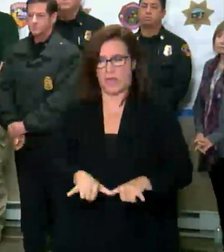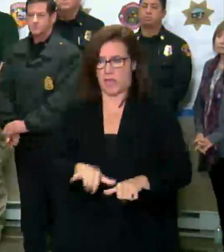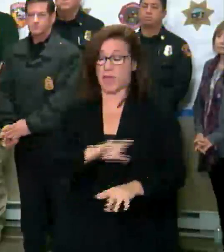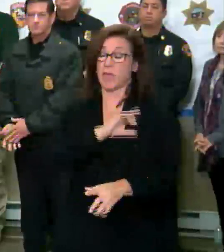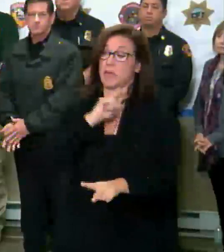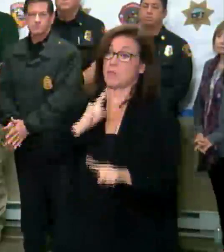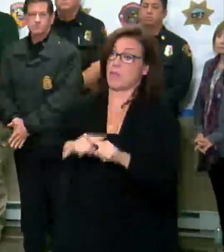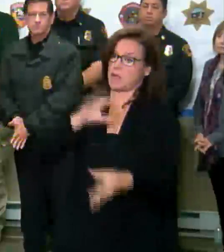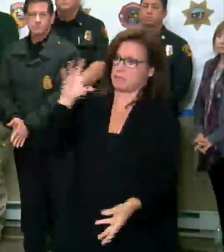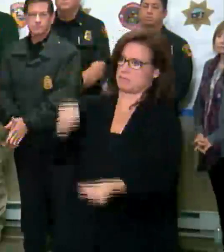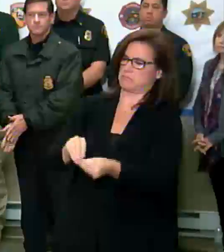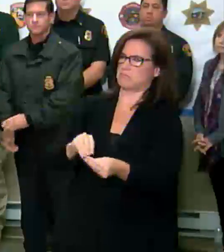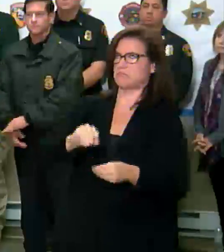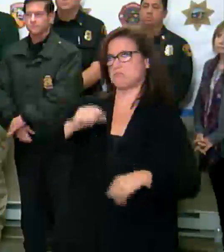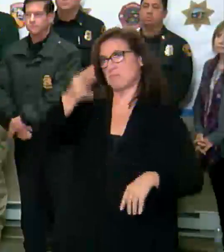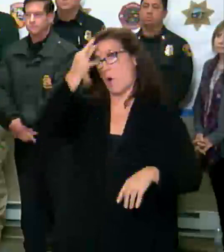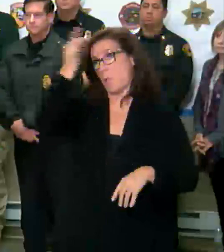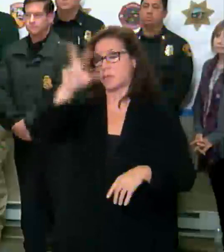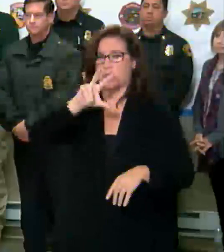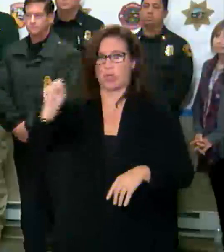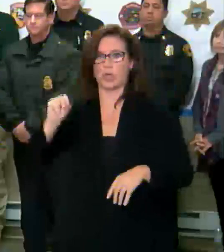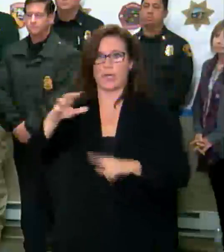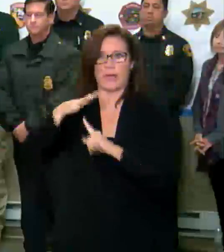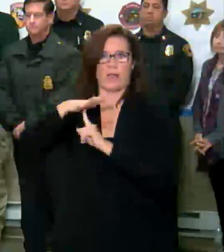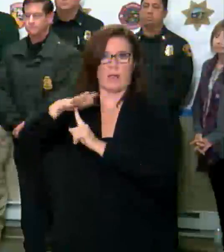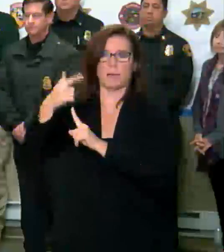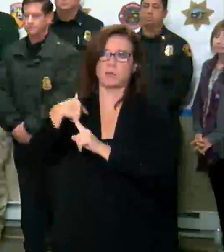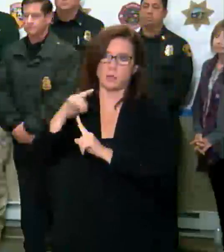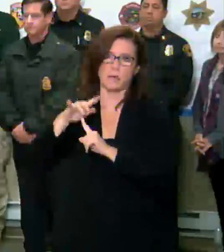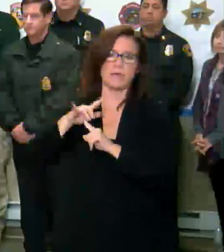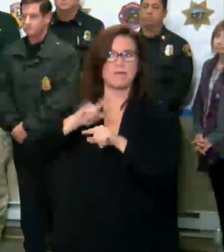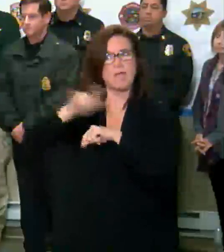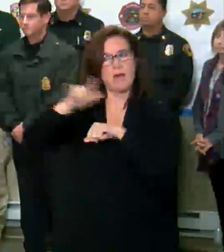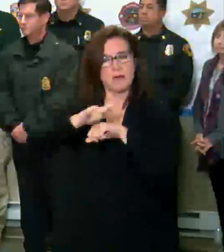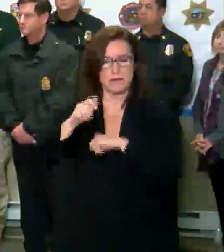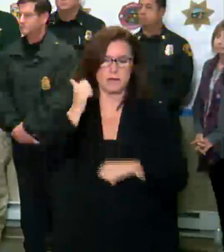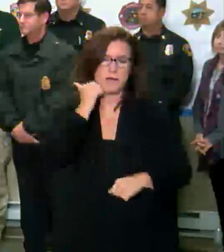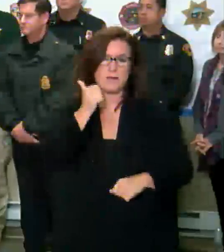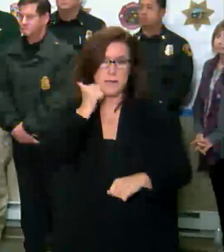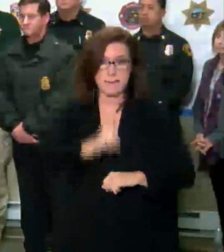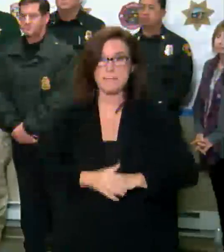almost 30 helicopters that we're flying on the fire. Thank you very much.